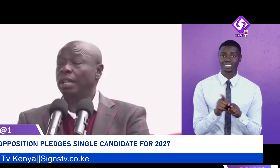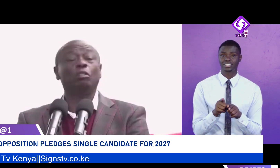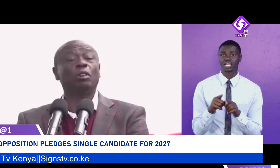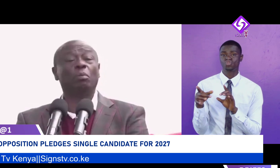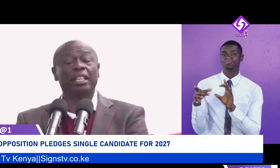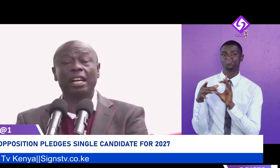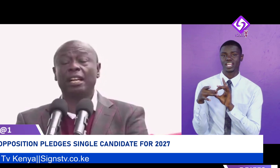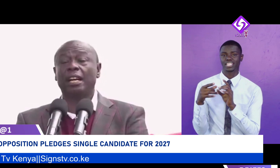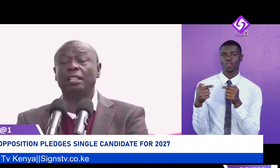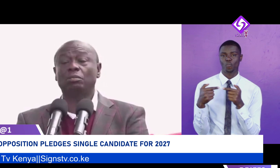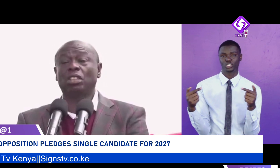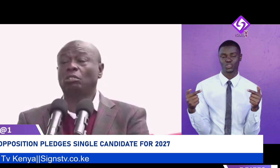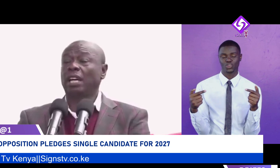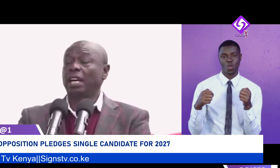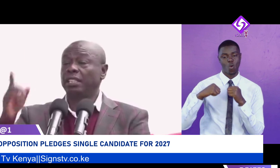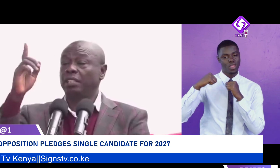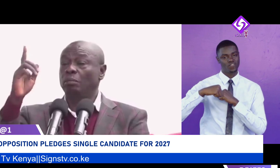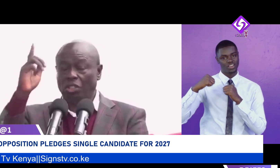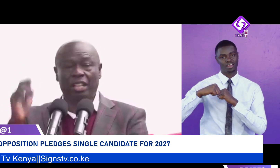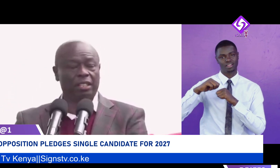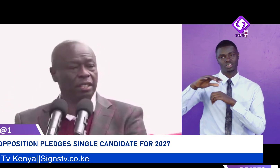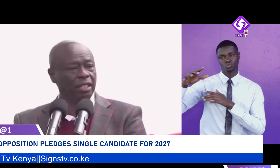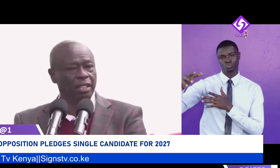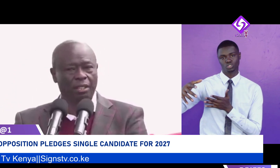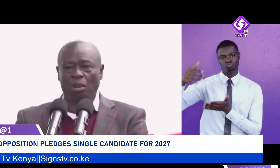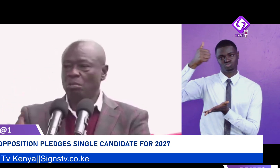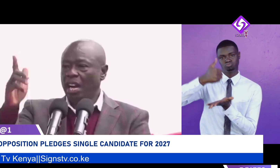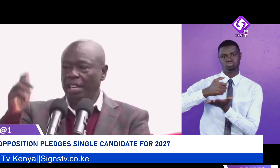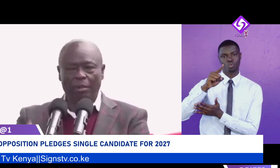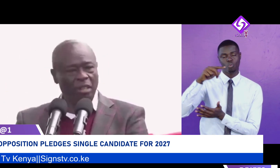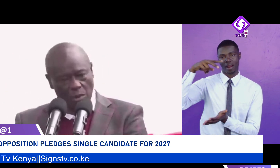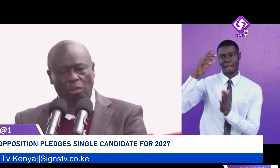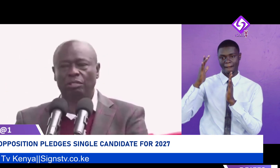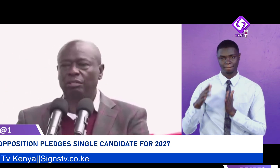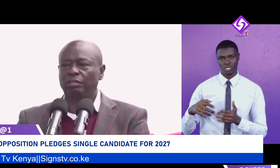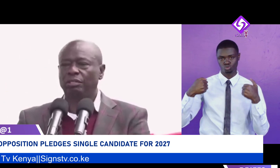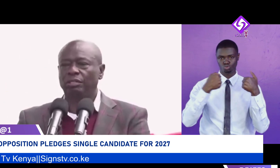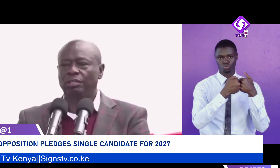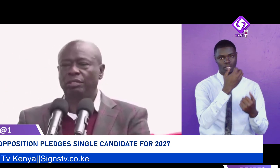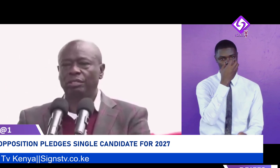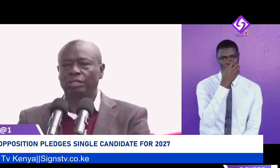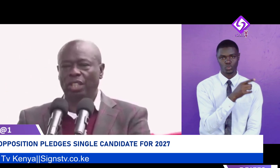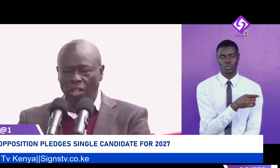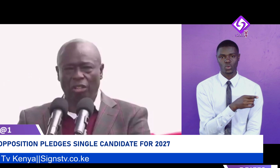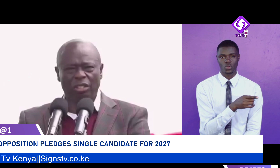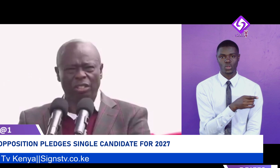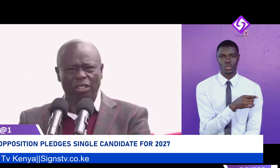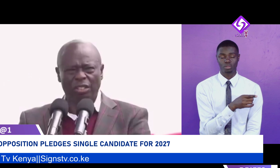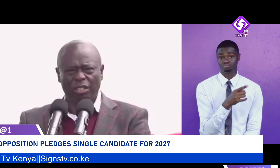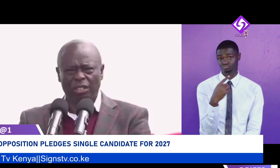na tumekubaliana tutatoa candidate moja wa kung'ang'ana na William Ruto. Si ndio?